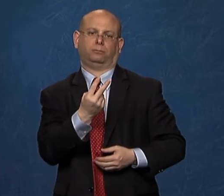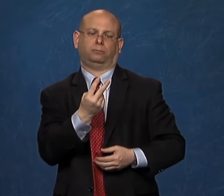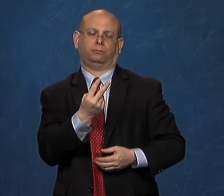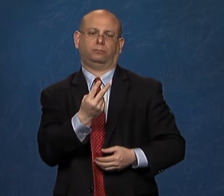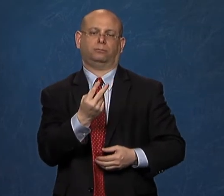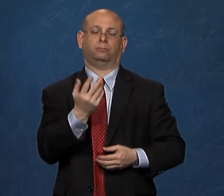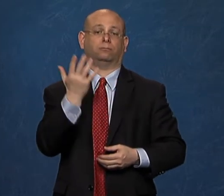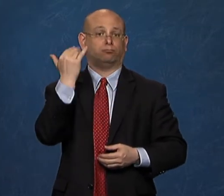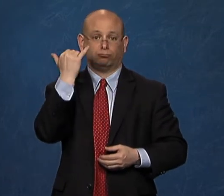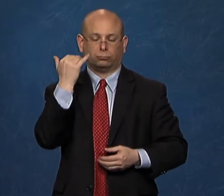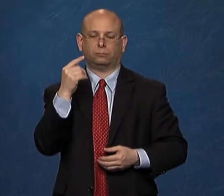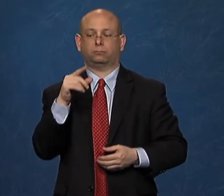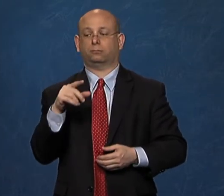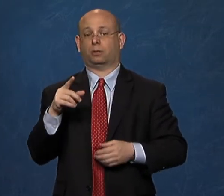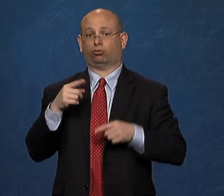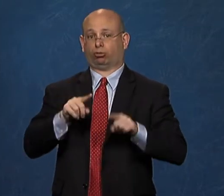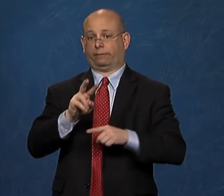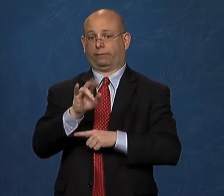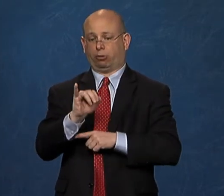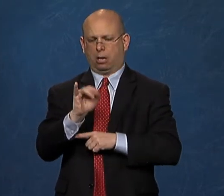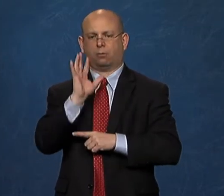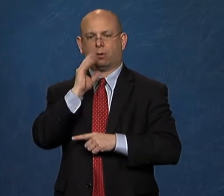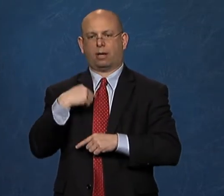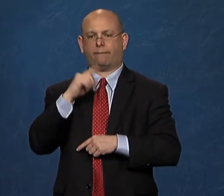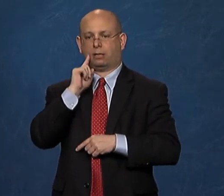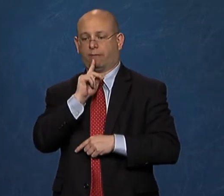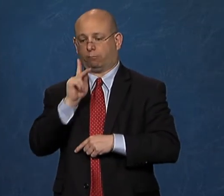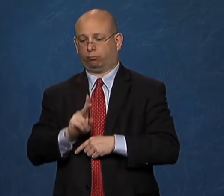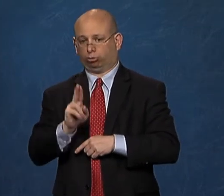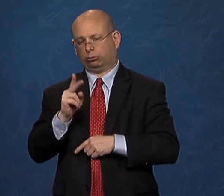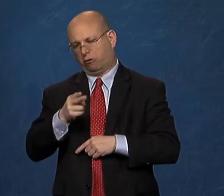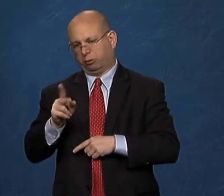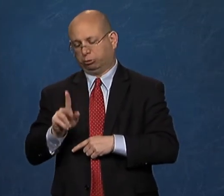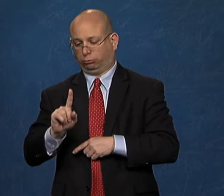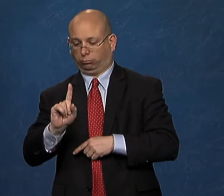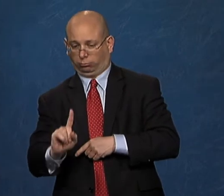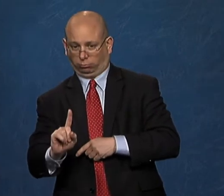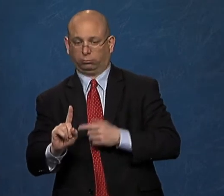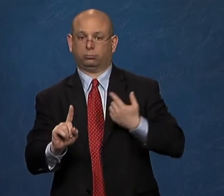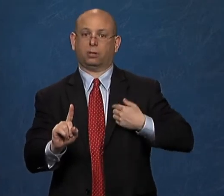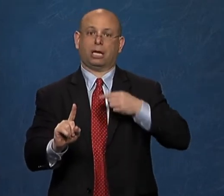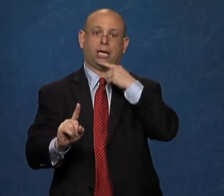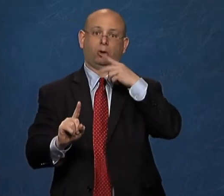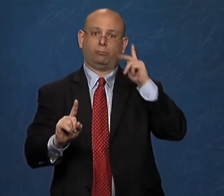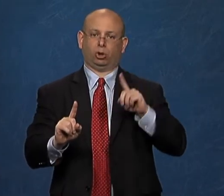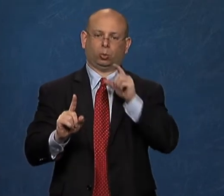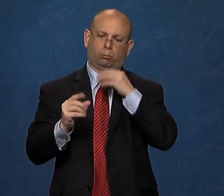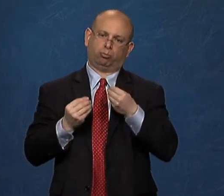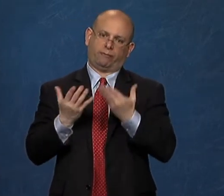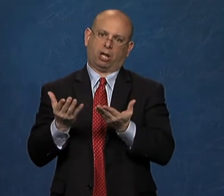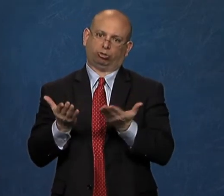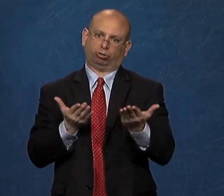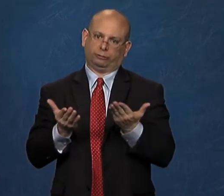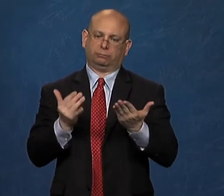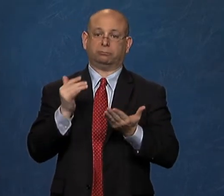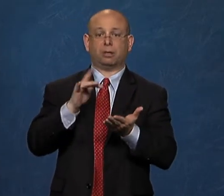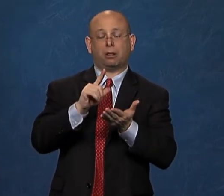transmission of voices. So, of course, with VRI, a deaf person might be in one location, and the